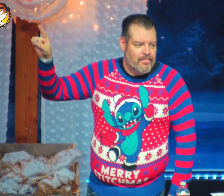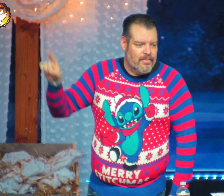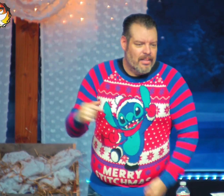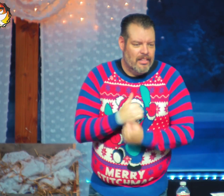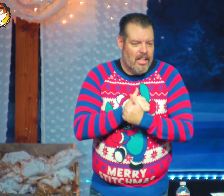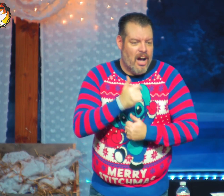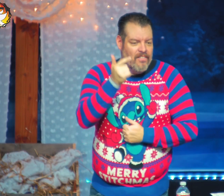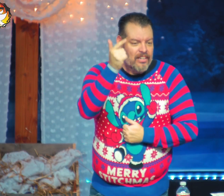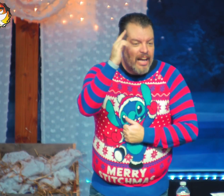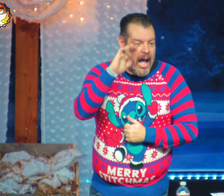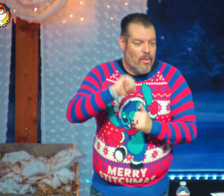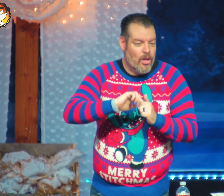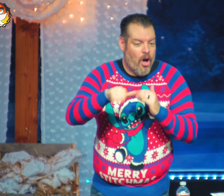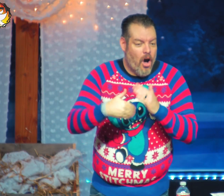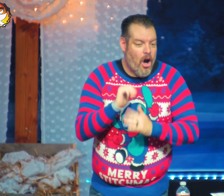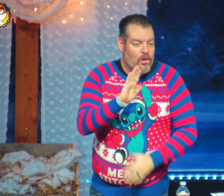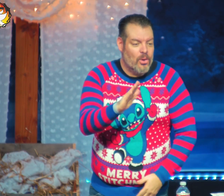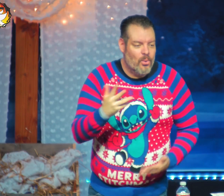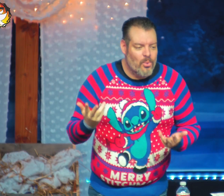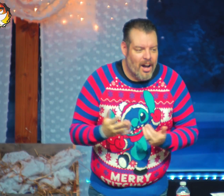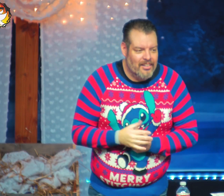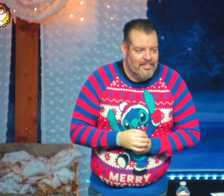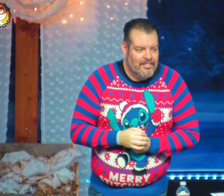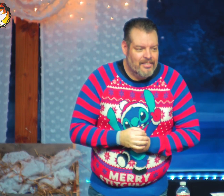Maybe more like 5 pounds, but huh.